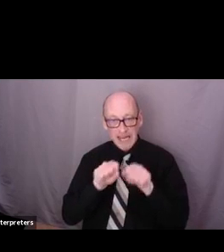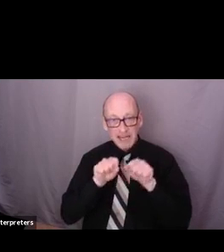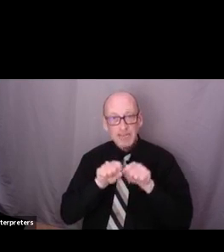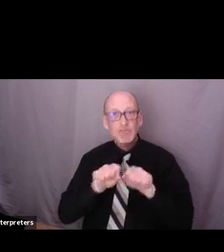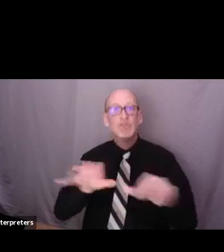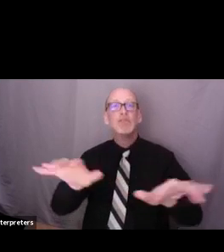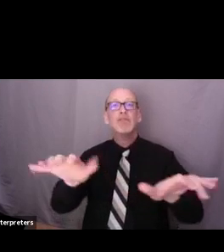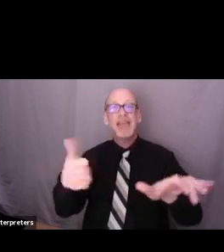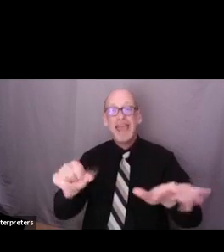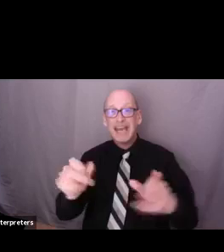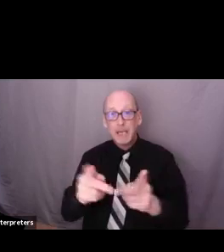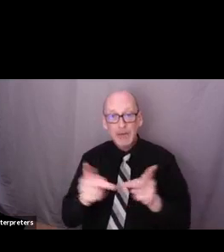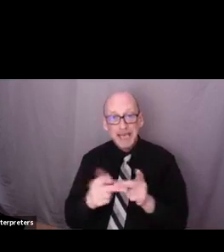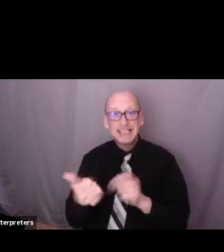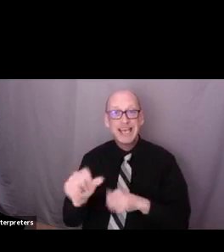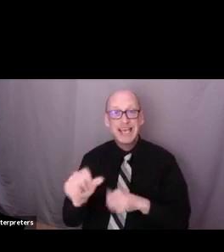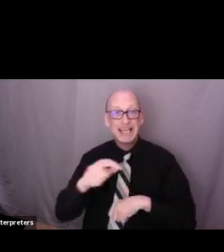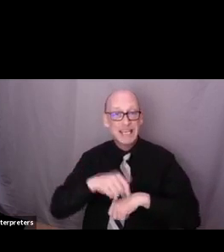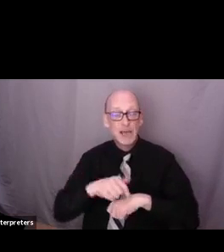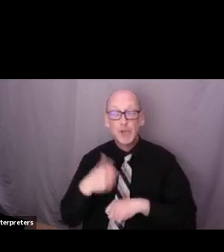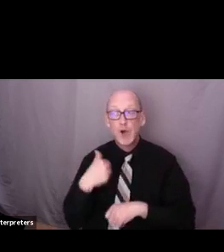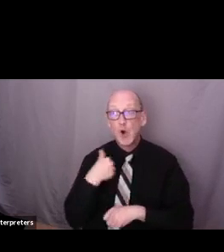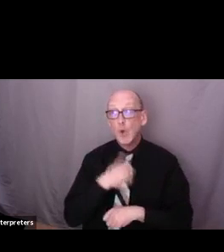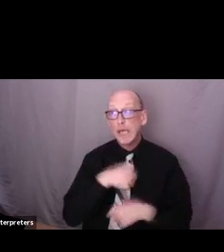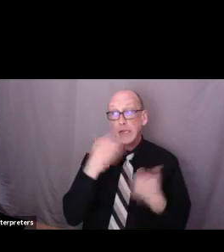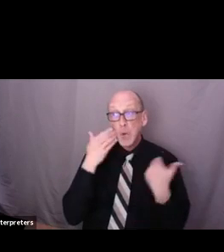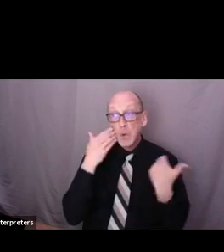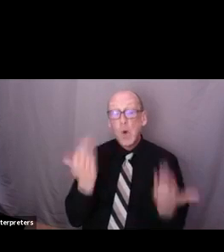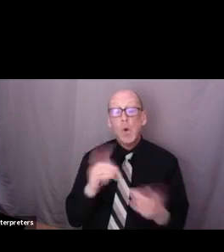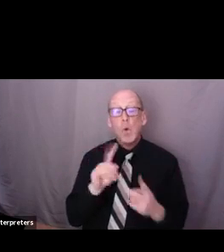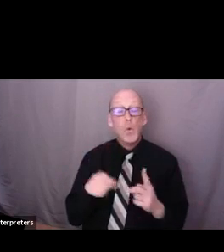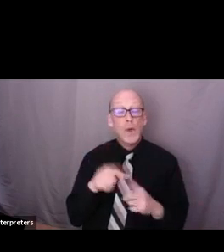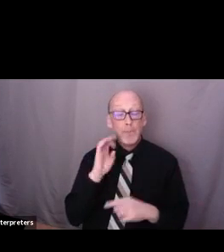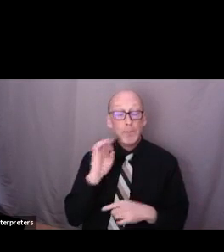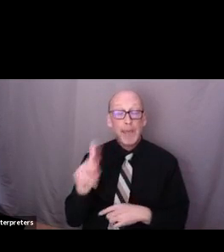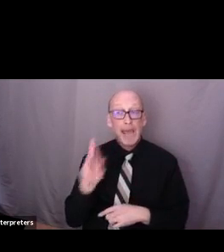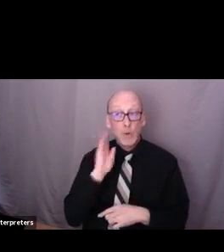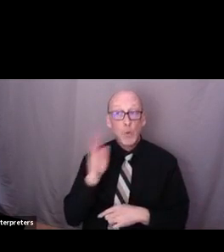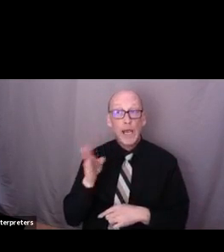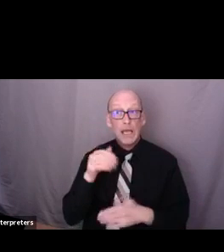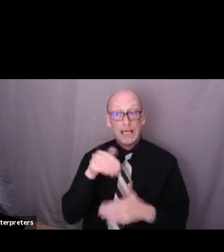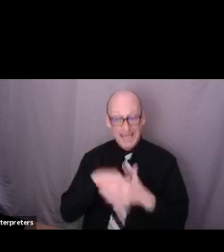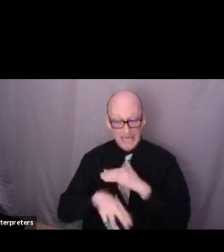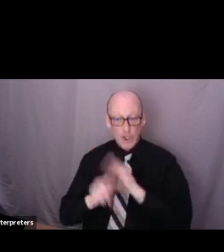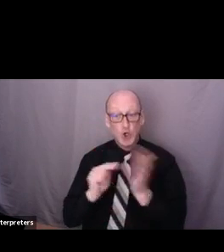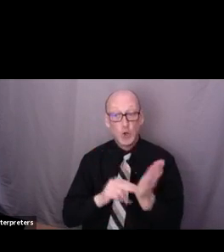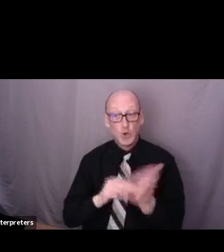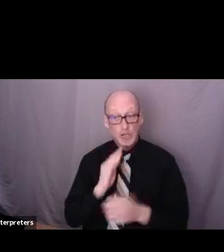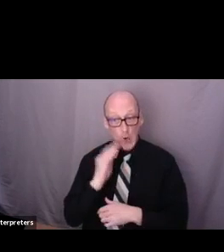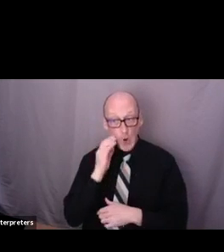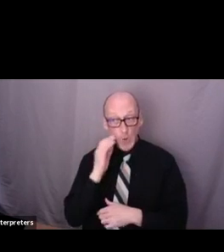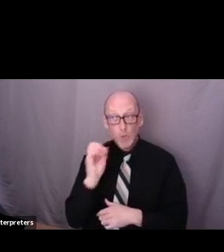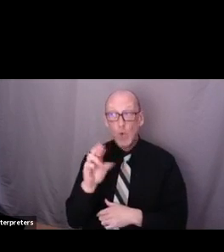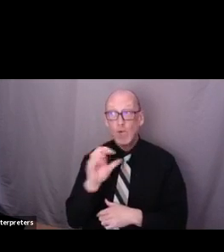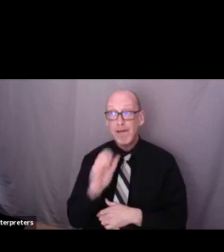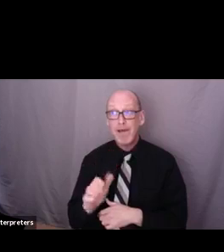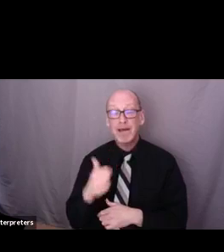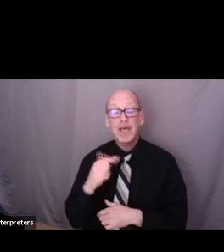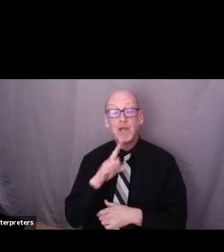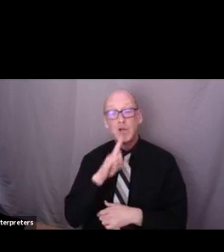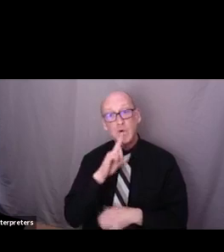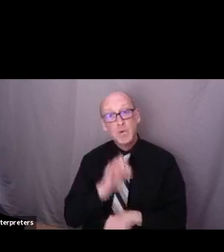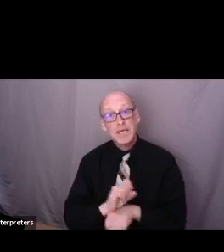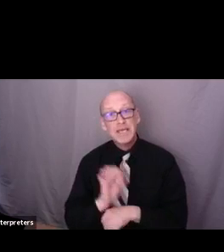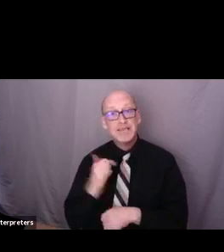get back into those nursing homes, into those areas that we've had issues with. So it really is, it really is us taking the